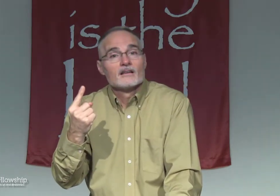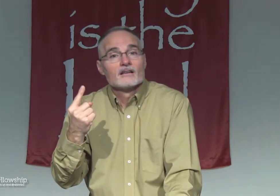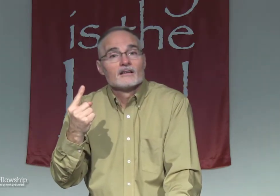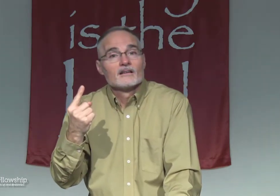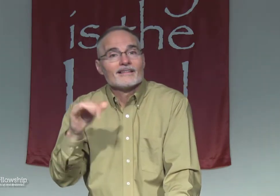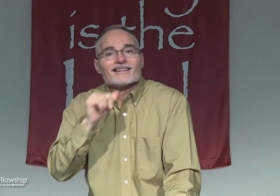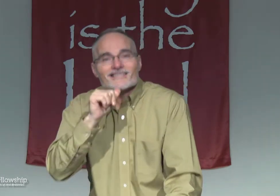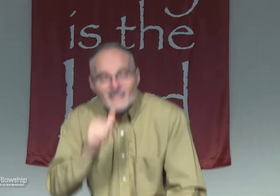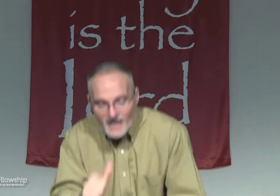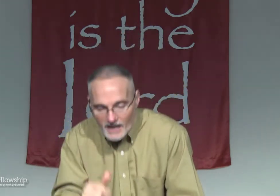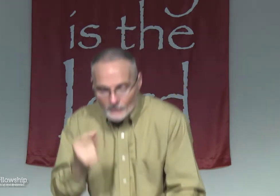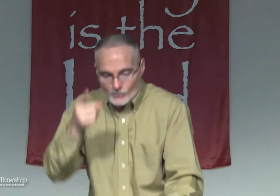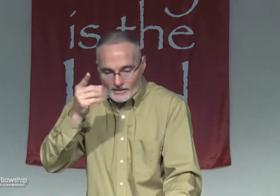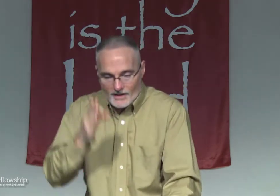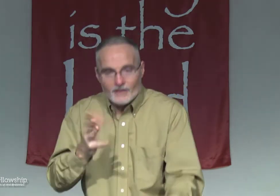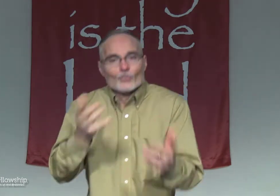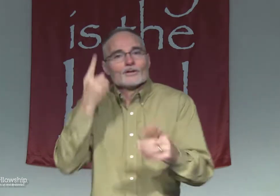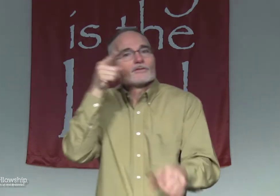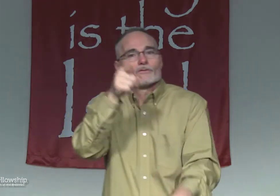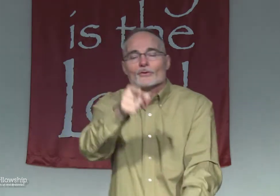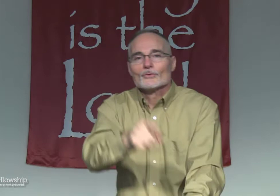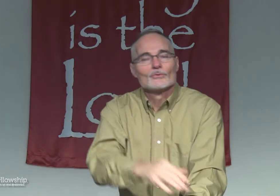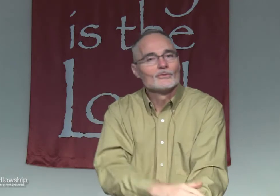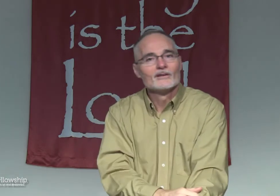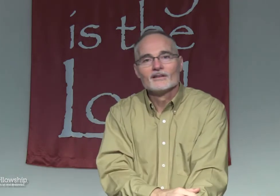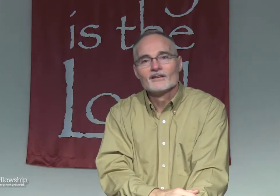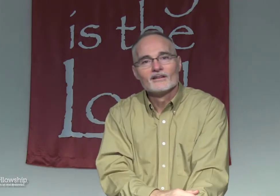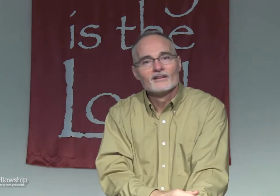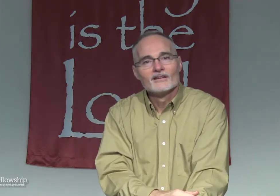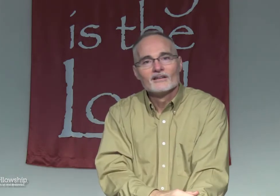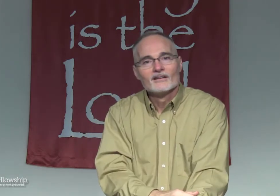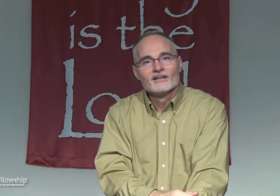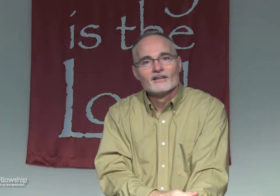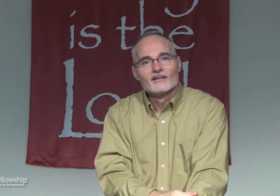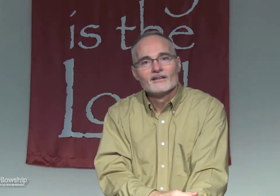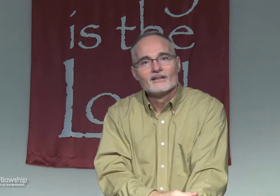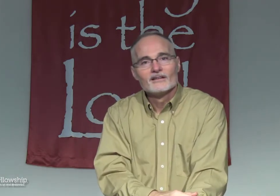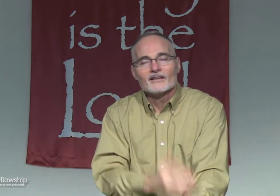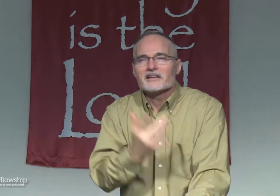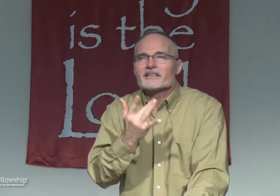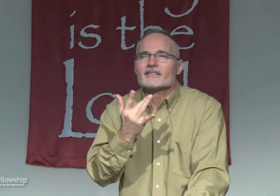those people can't understand. They don't understand what God wants for them.